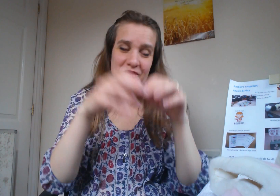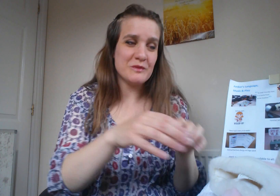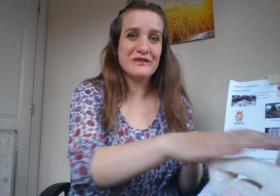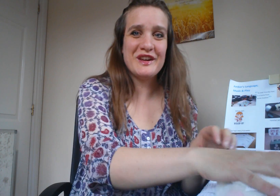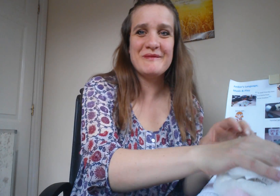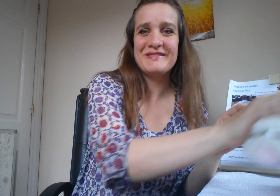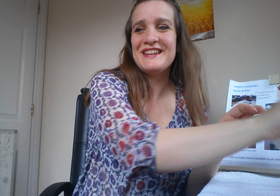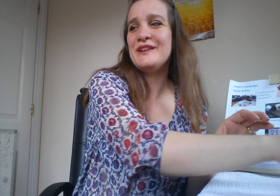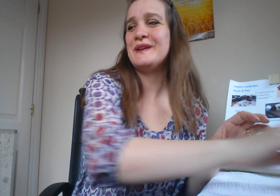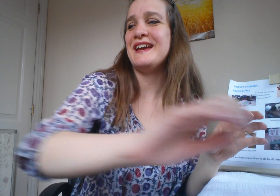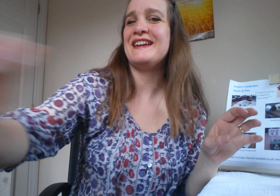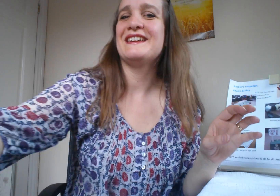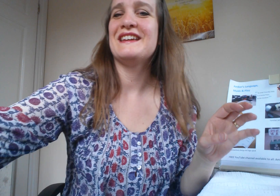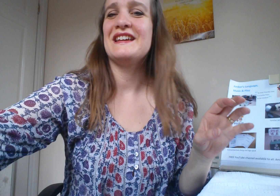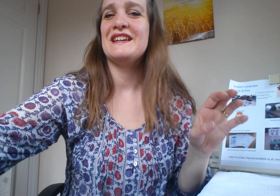if you prefer. Okay.